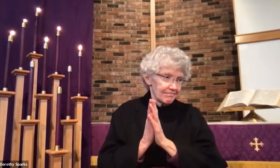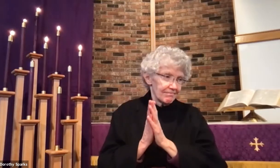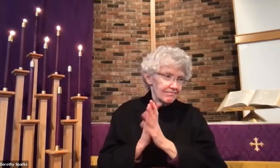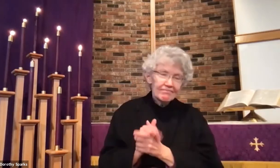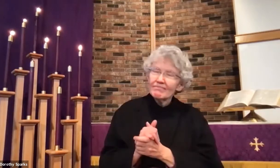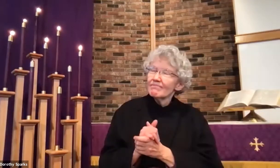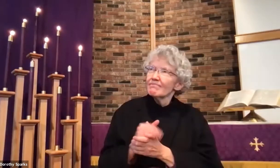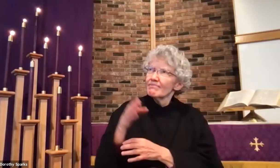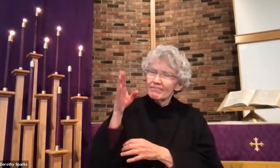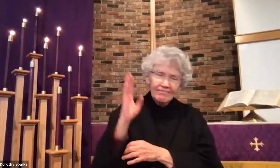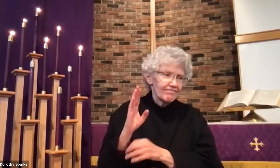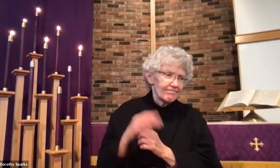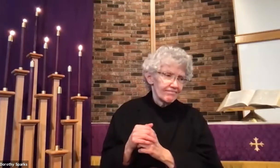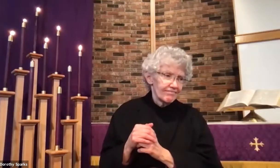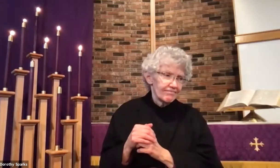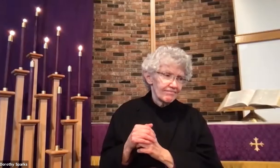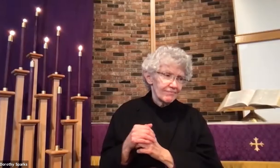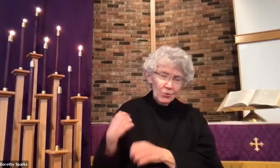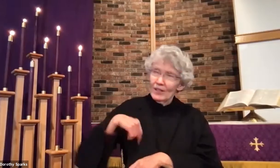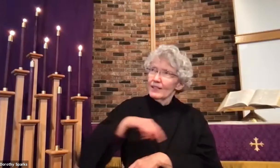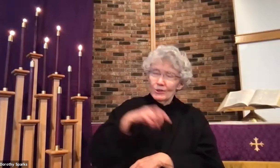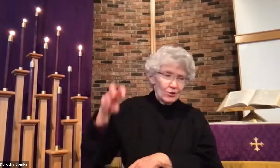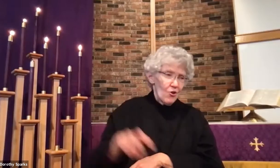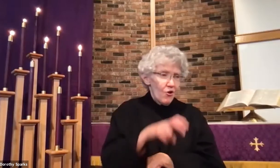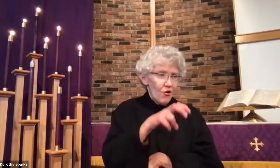And now let us pray.